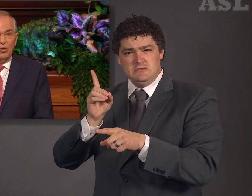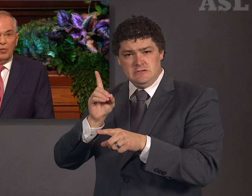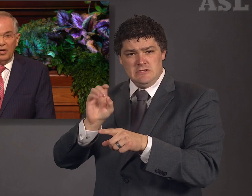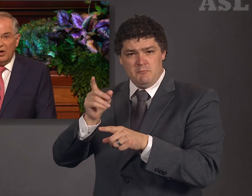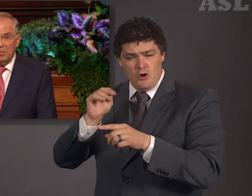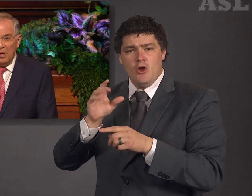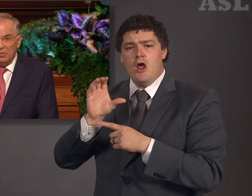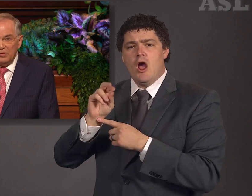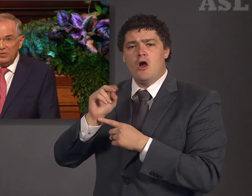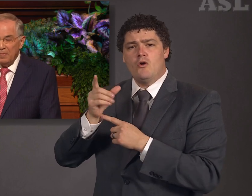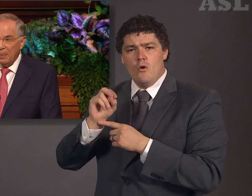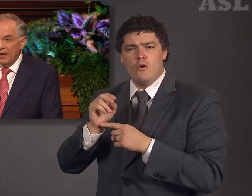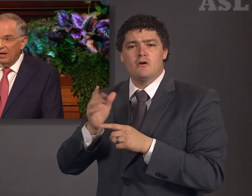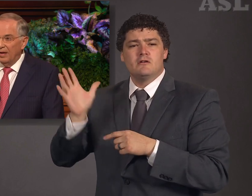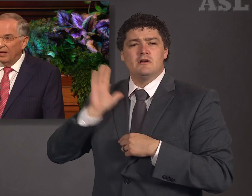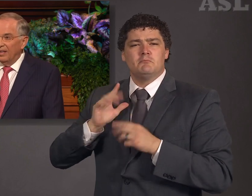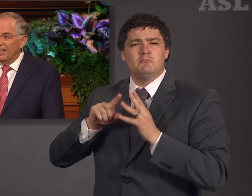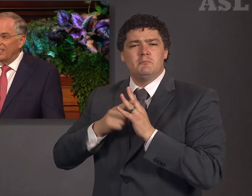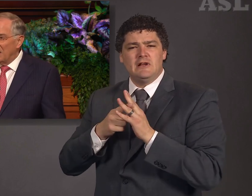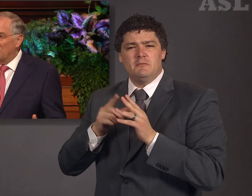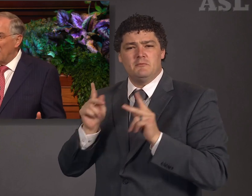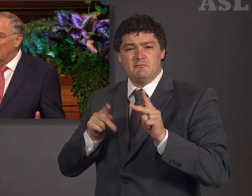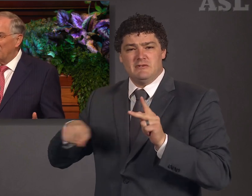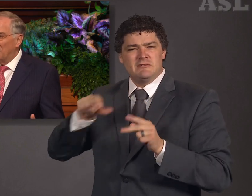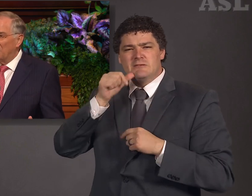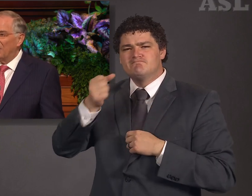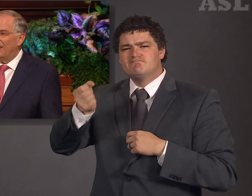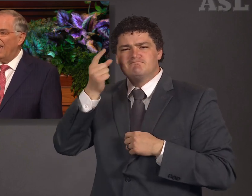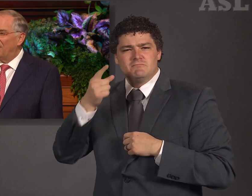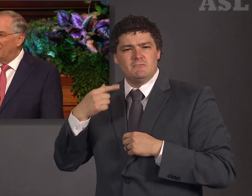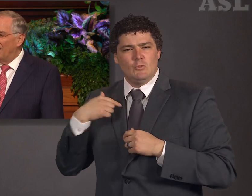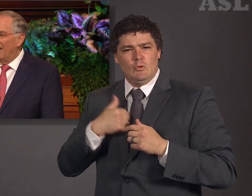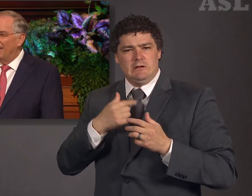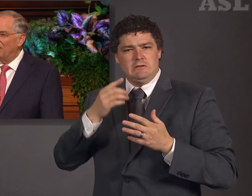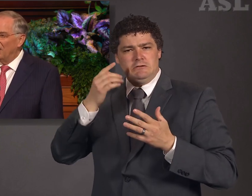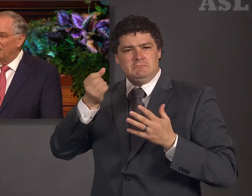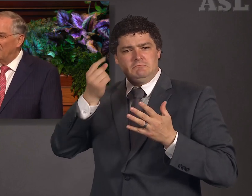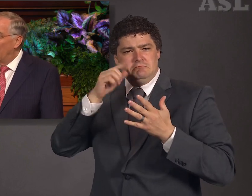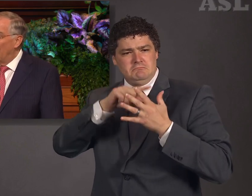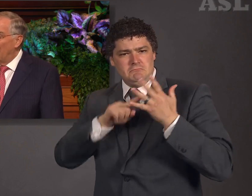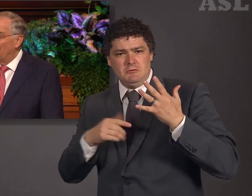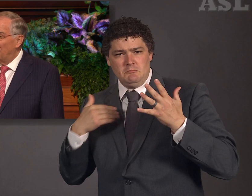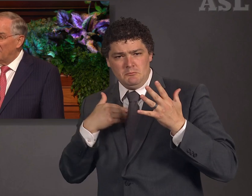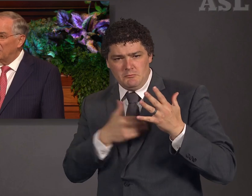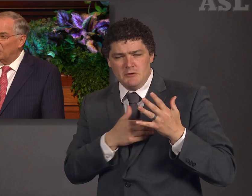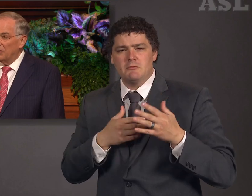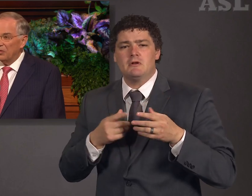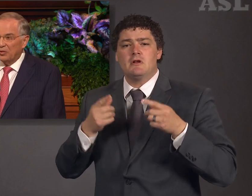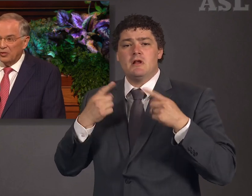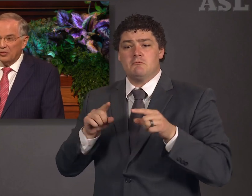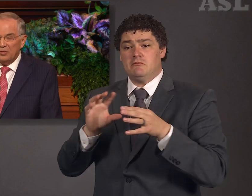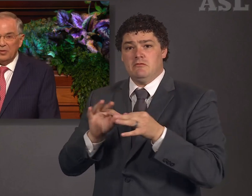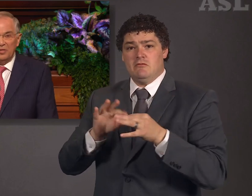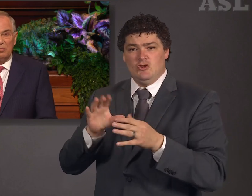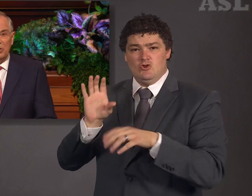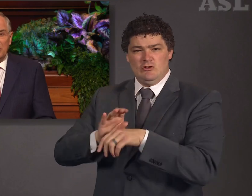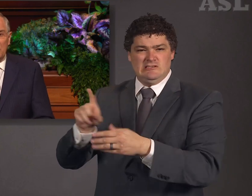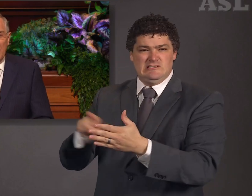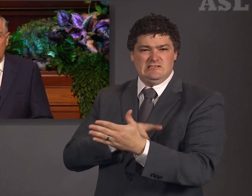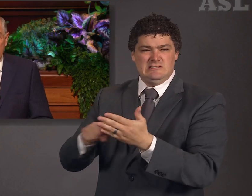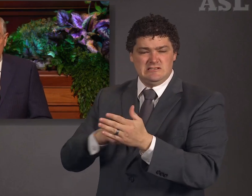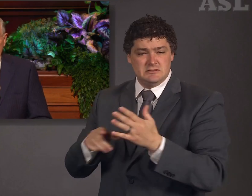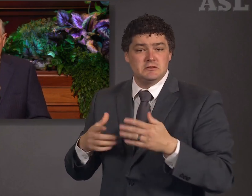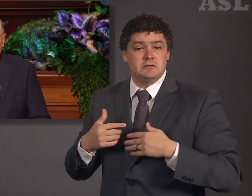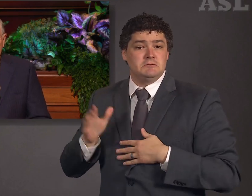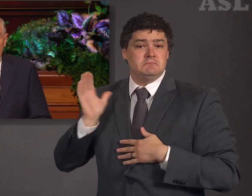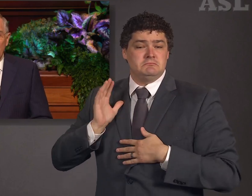or knowing our members. Some time ago, Kathy and I attended a very special church service in